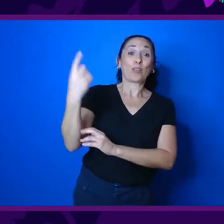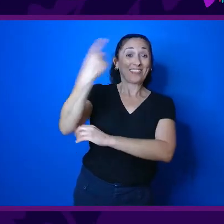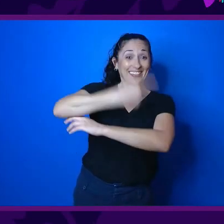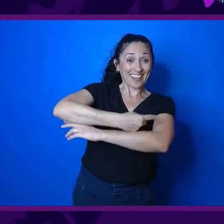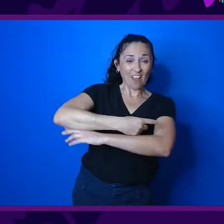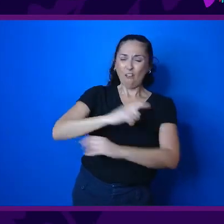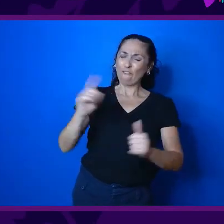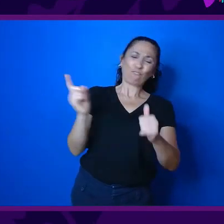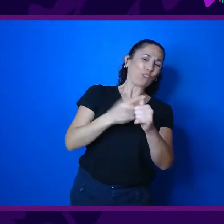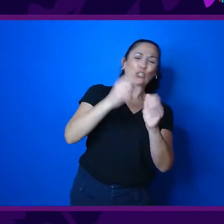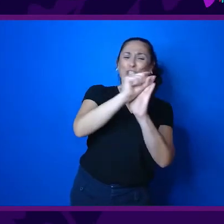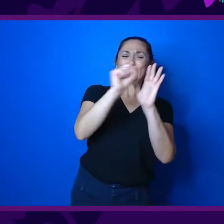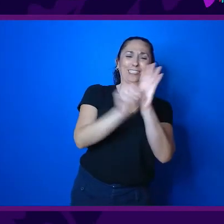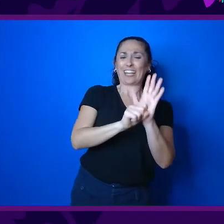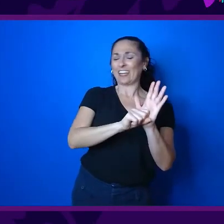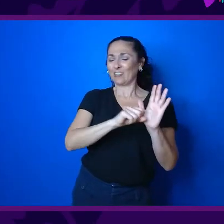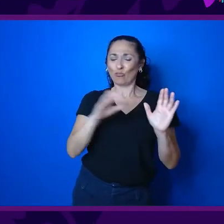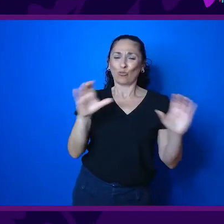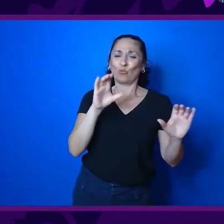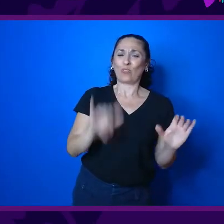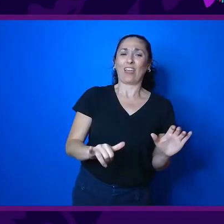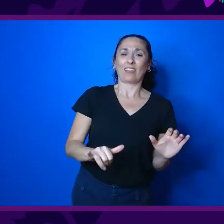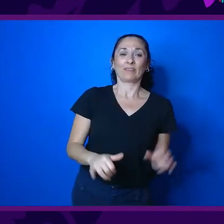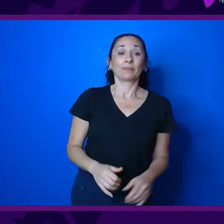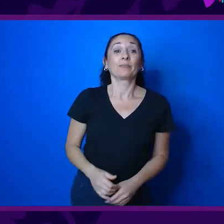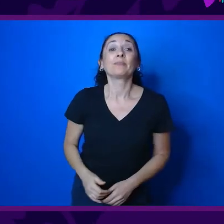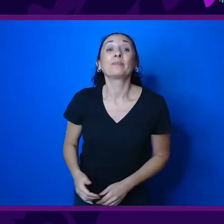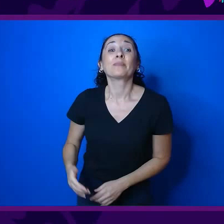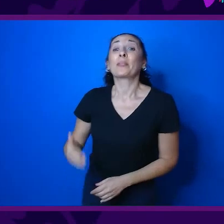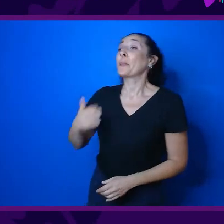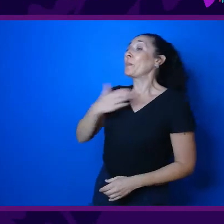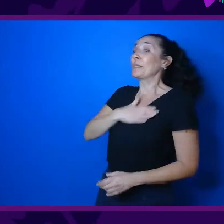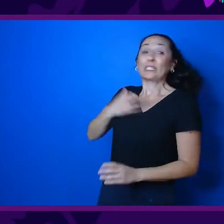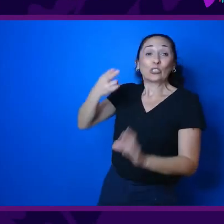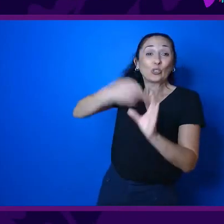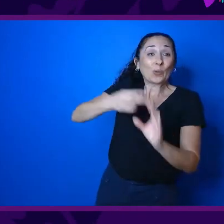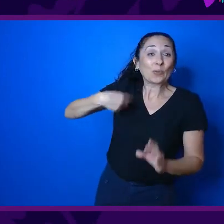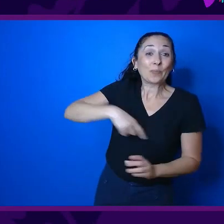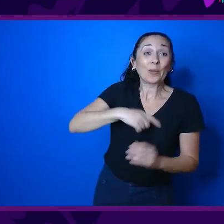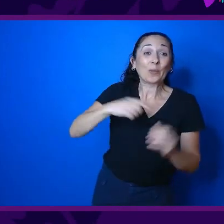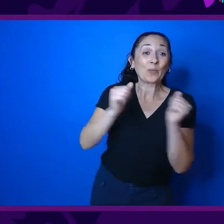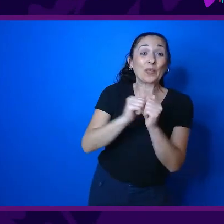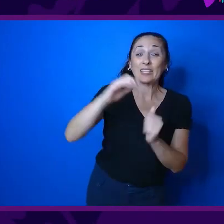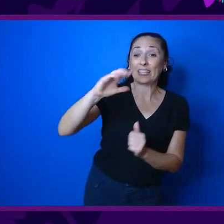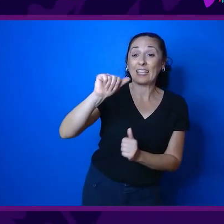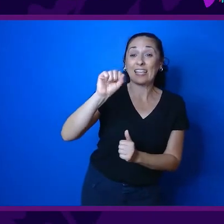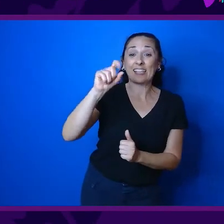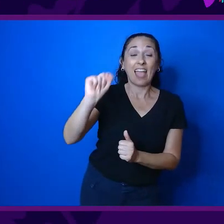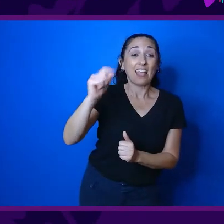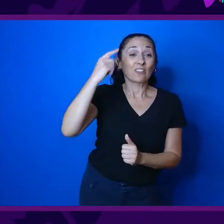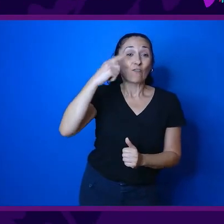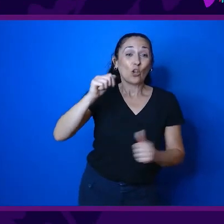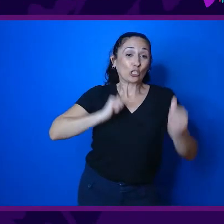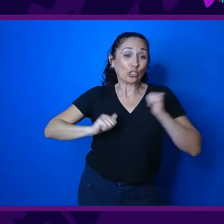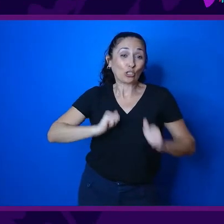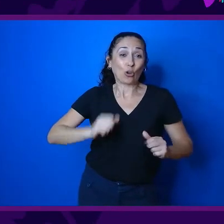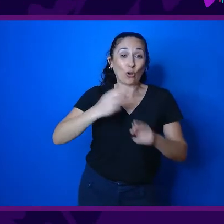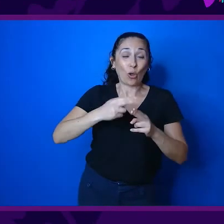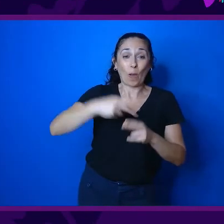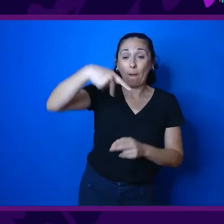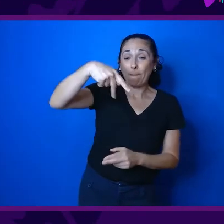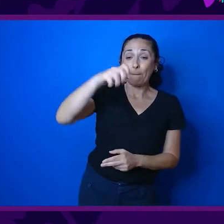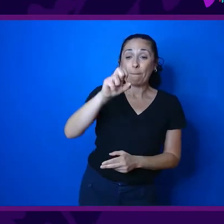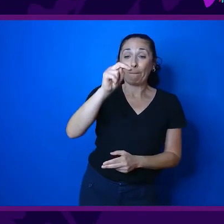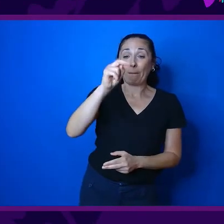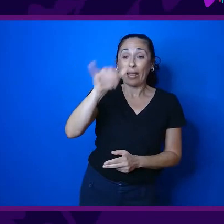to do so. Please join me. I'm here with the cast of Penny Dreadful, City of Angels. Academy Award